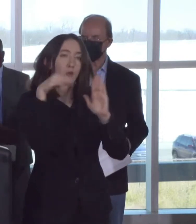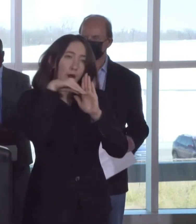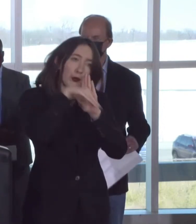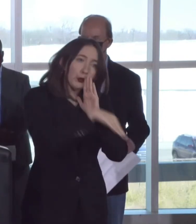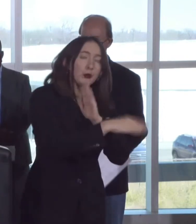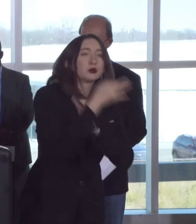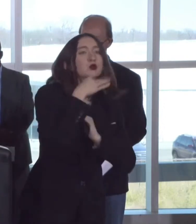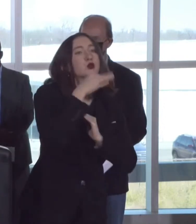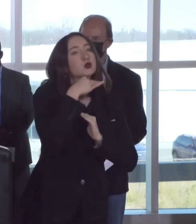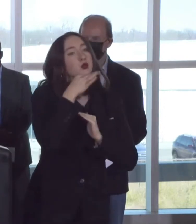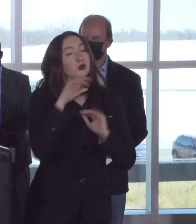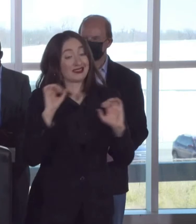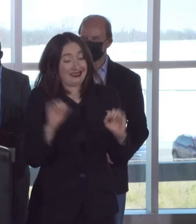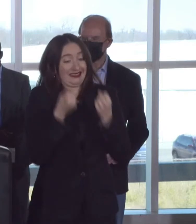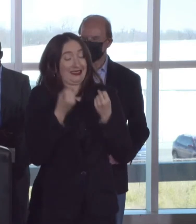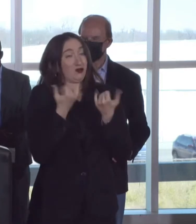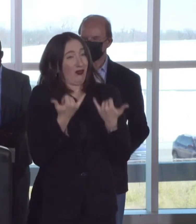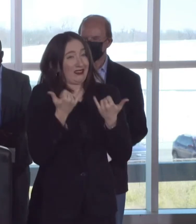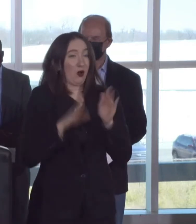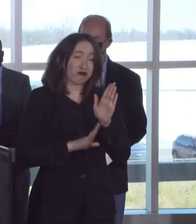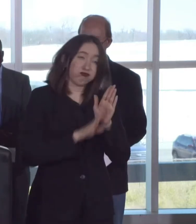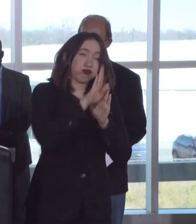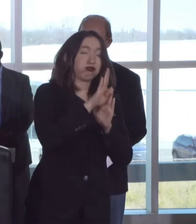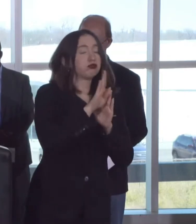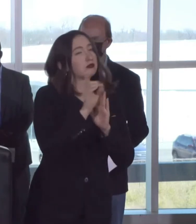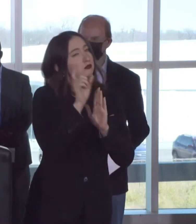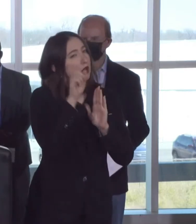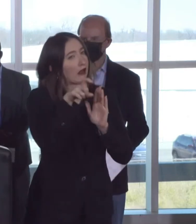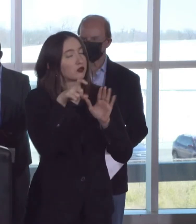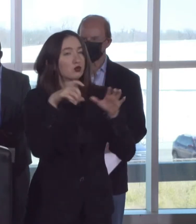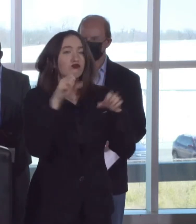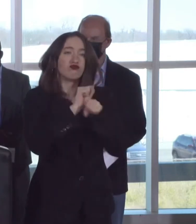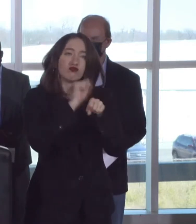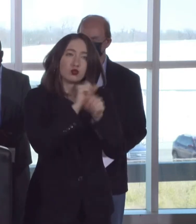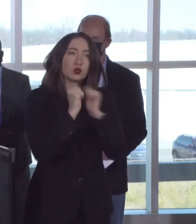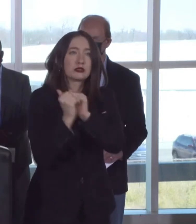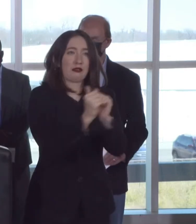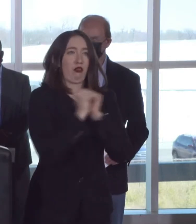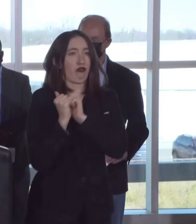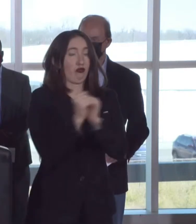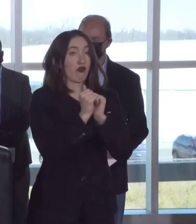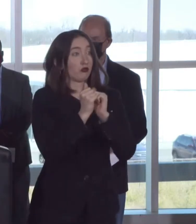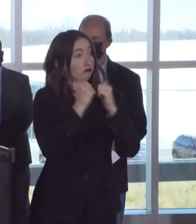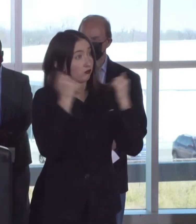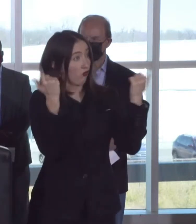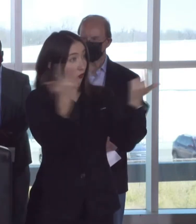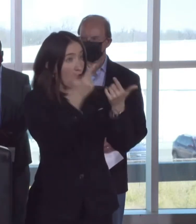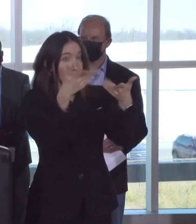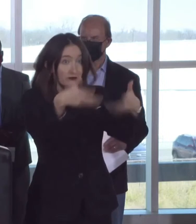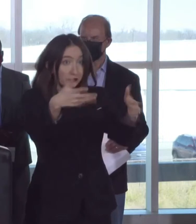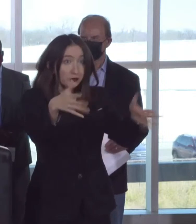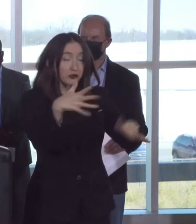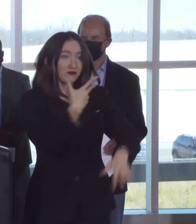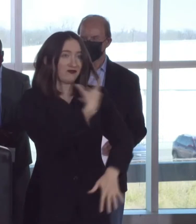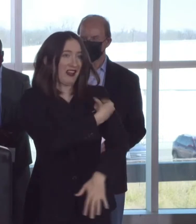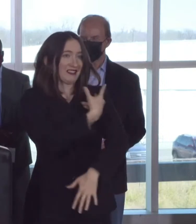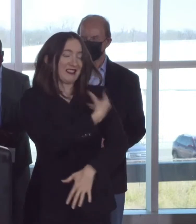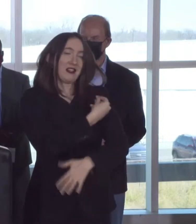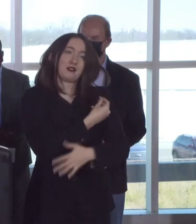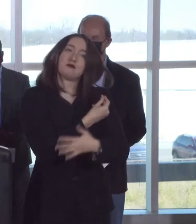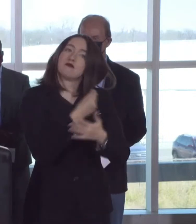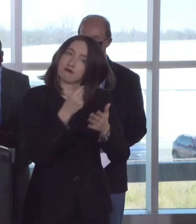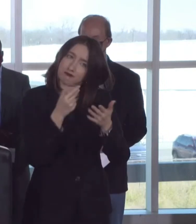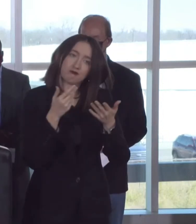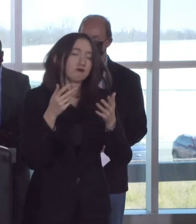winter surge, and there are actions that we can take. For everyone who has taken the time to get vaccinated, that's the first and